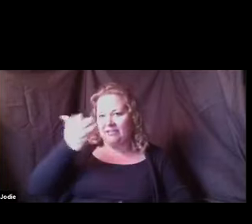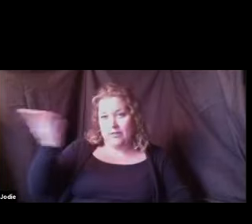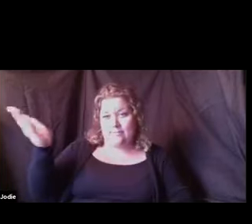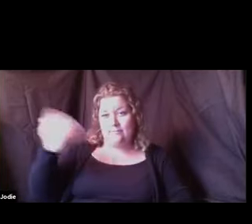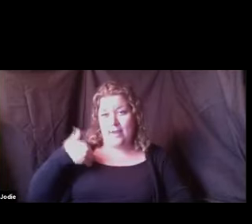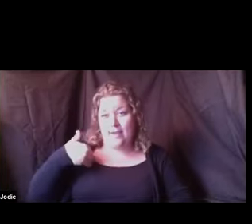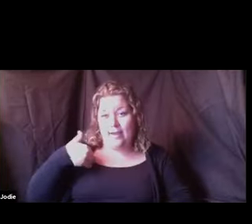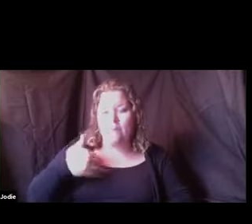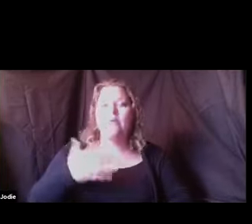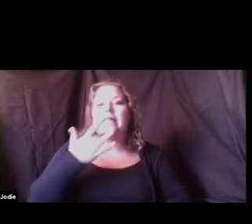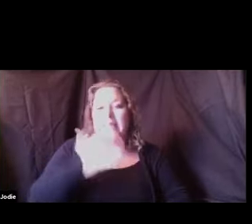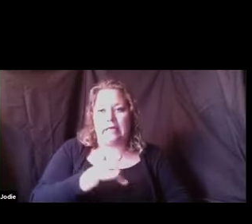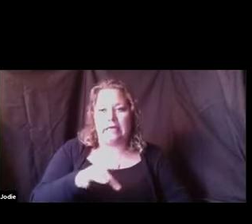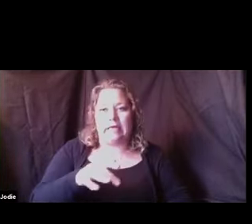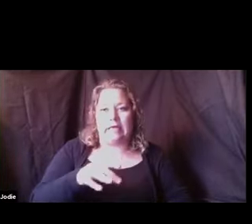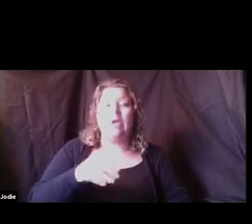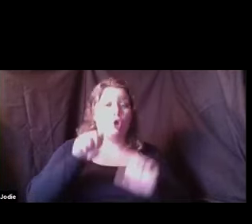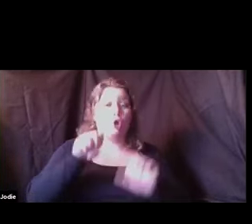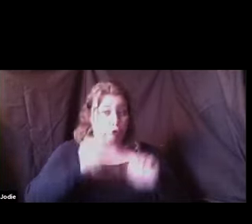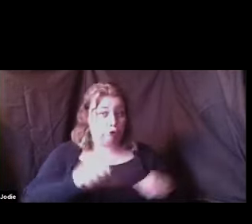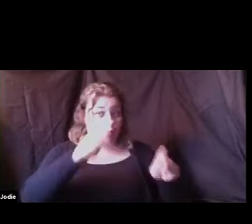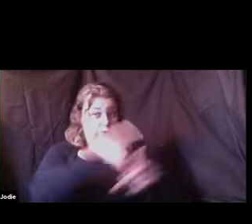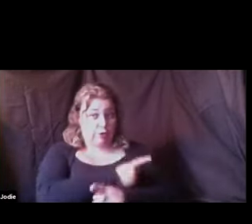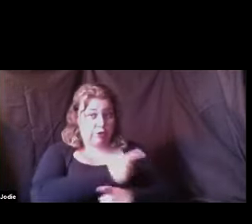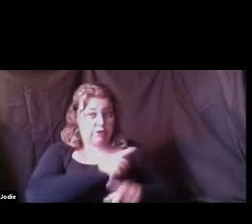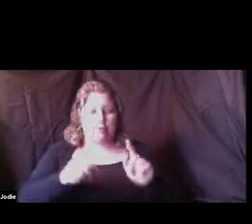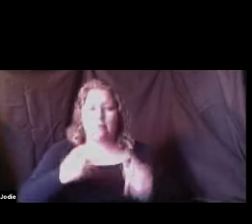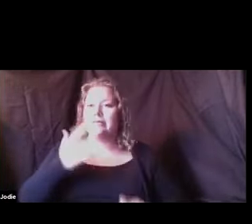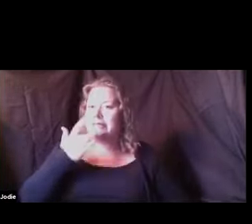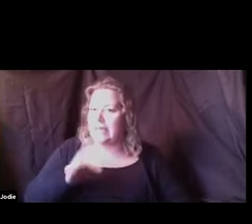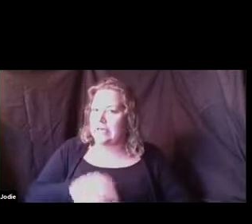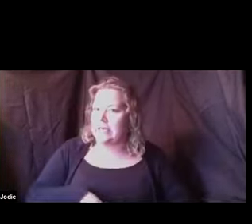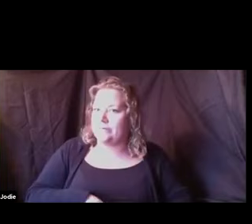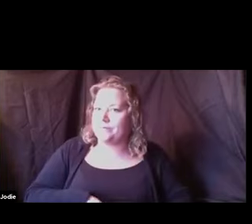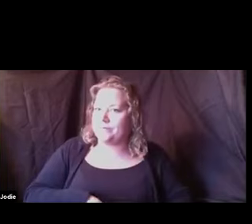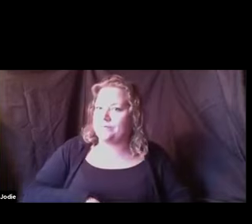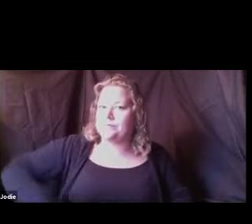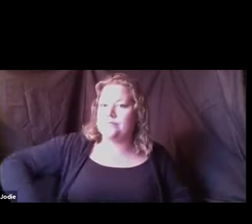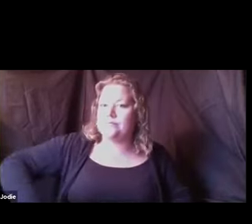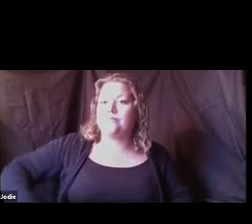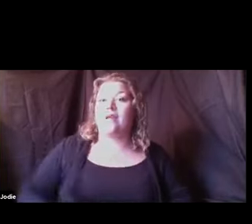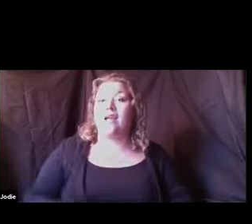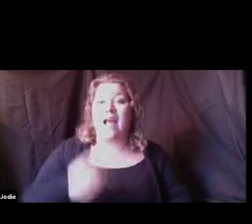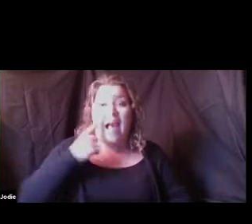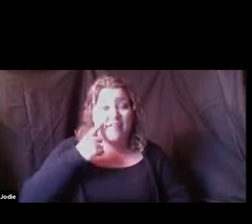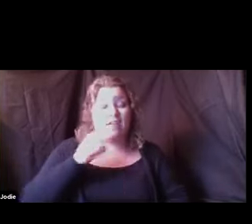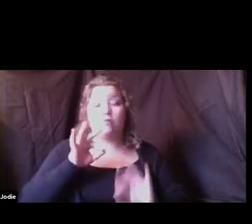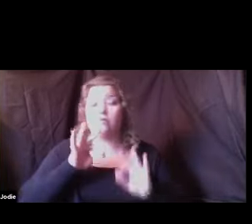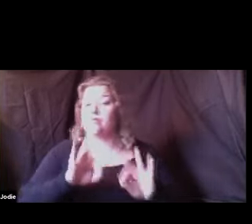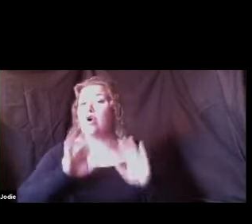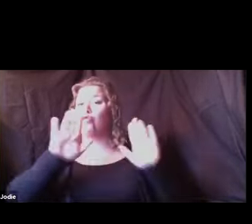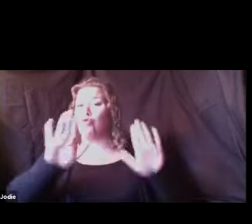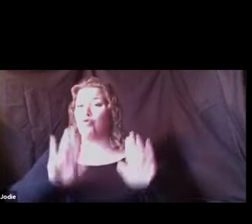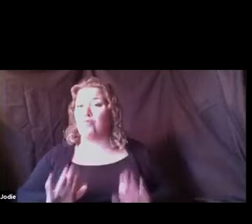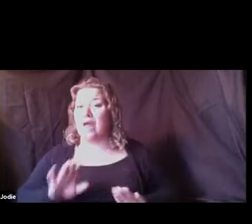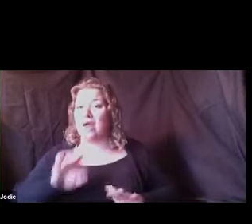higher number. I think it's better than it could have been, and I think that's wonderful.